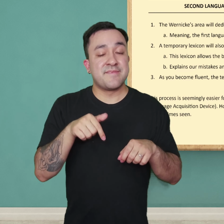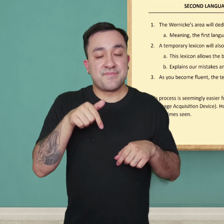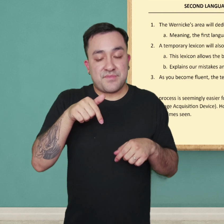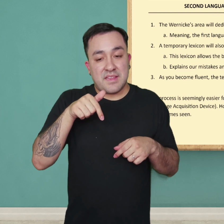temporary lexicon will disappear as the person is able to freely jump between the two languages.